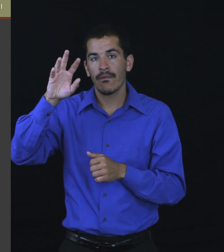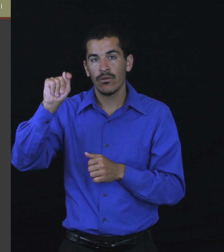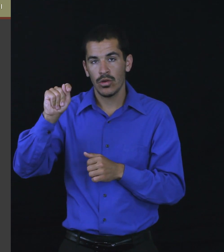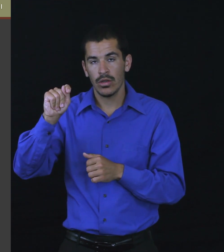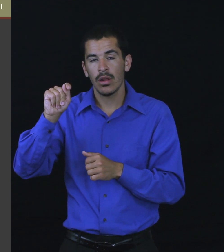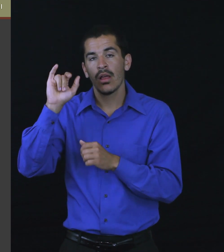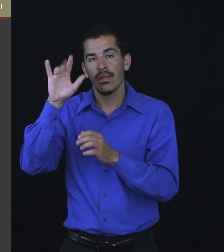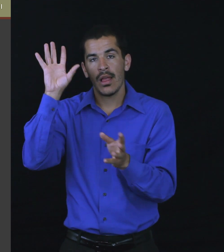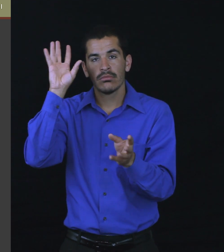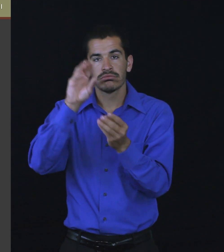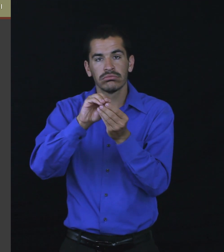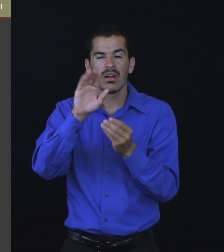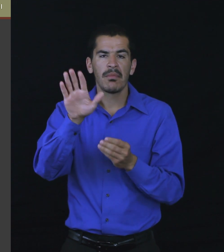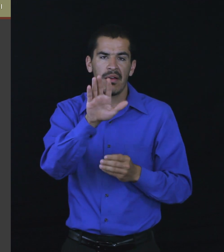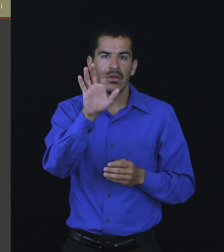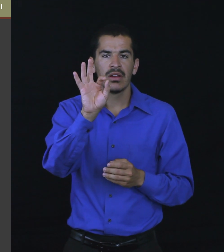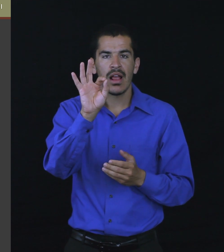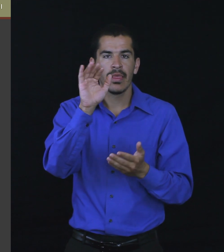$9,000 per year.